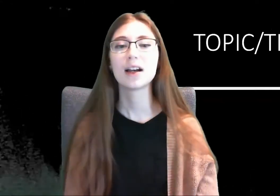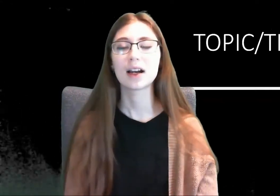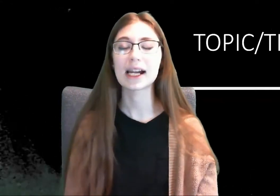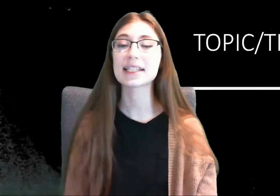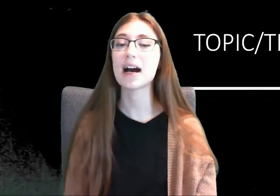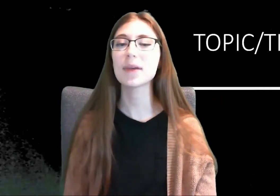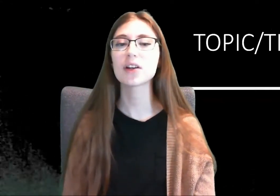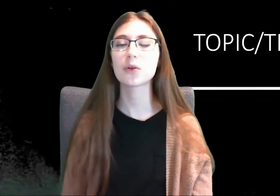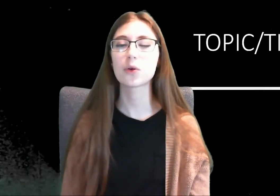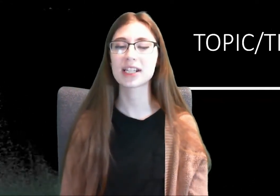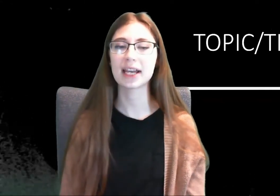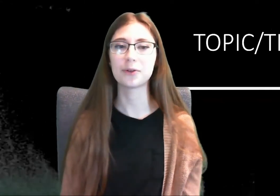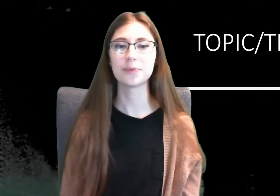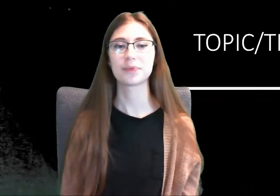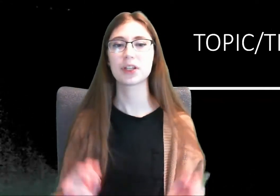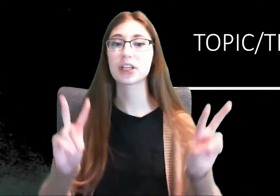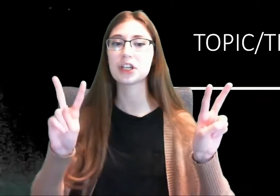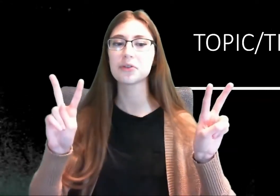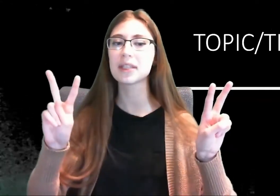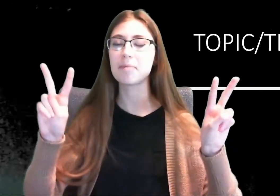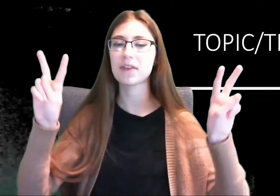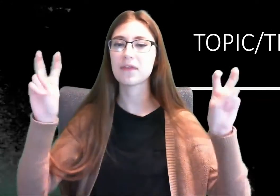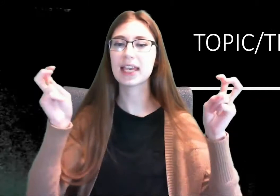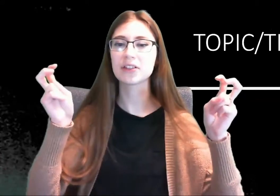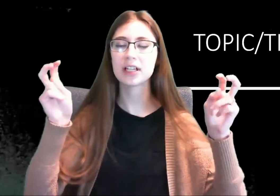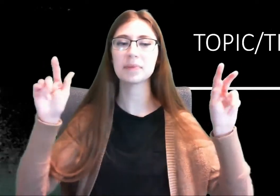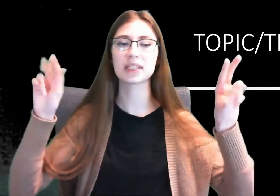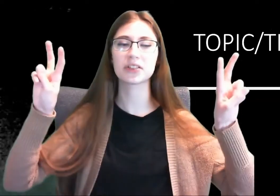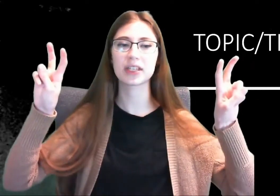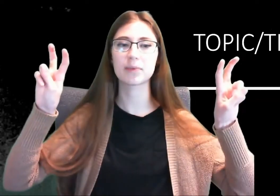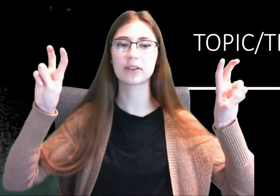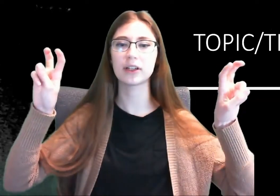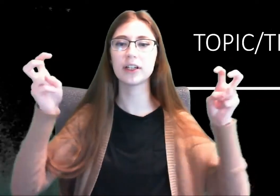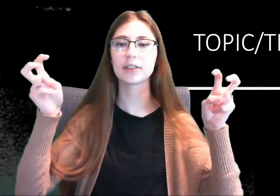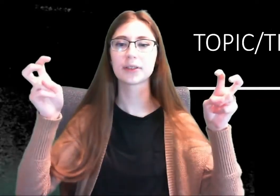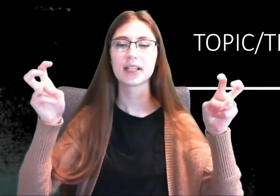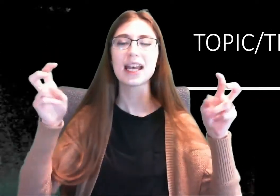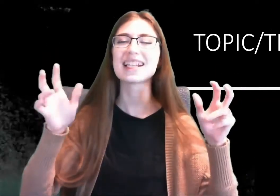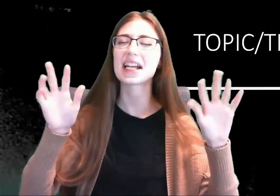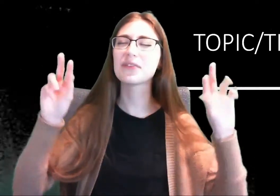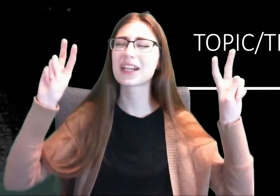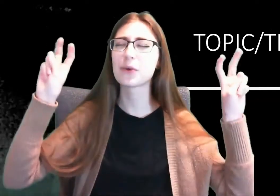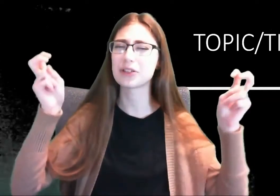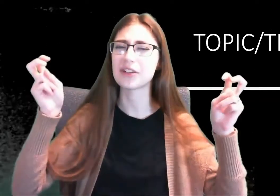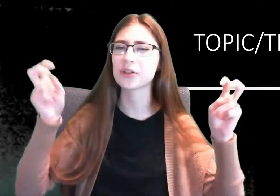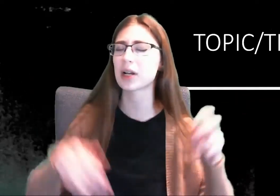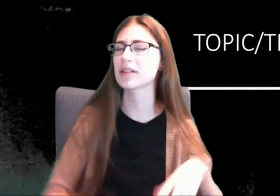All right, topic or title. You're going to use V hand shapes and just give them a little, it's kind of like quotation marks